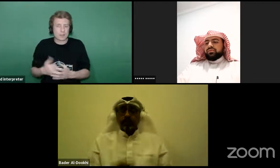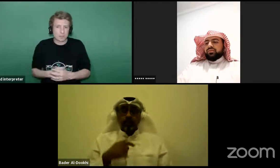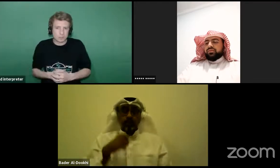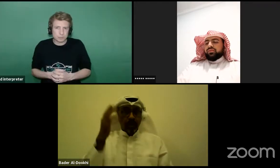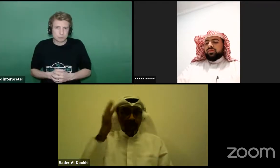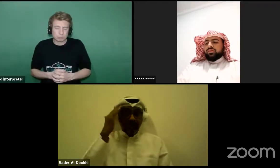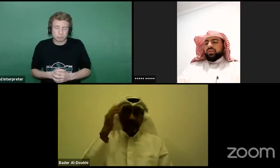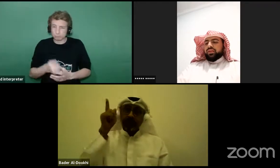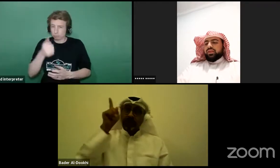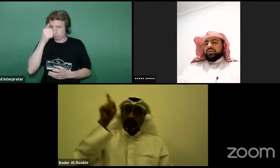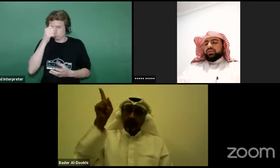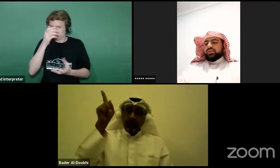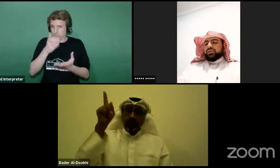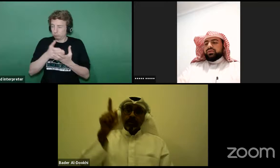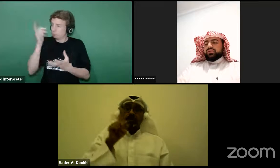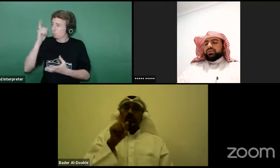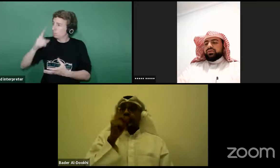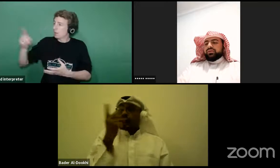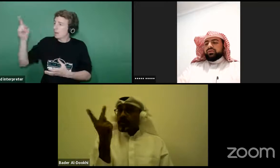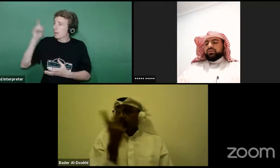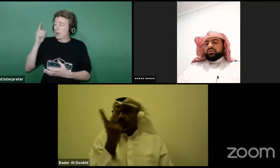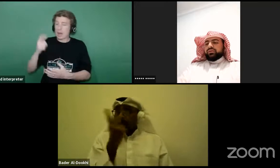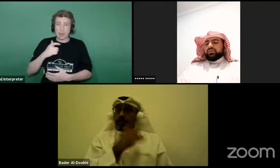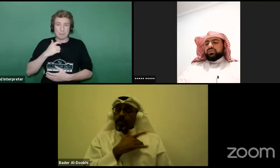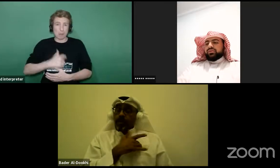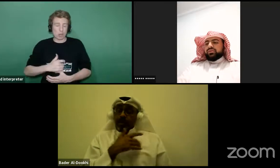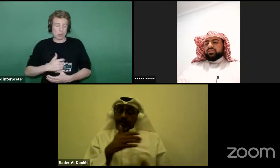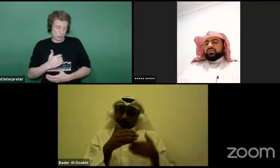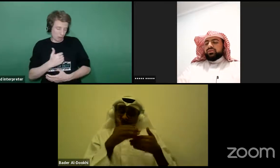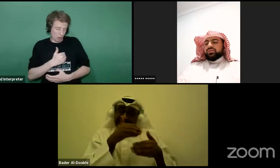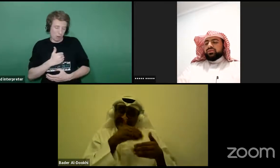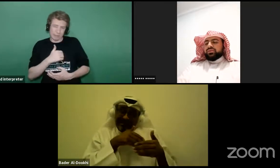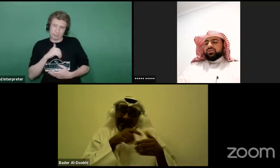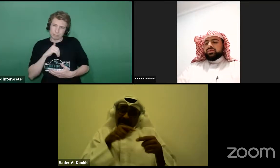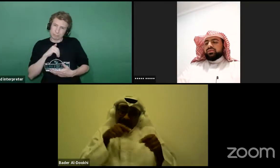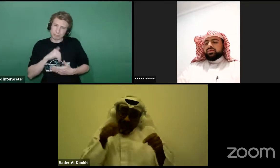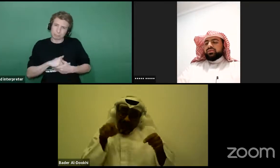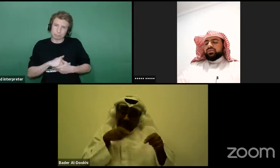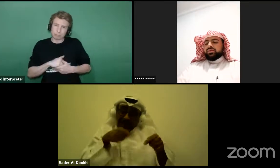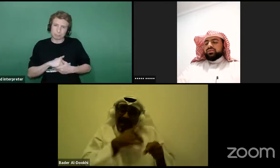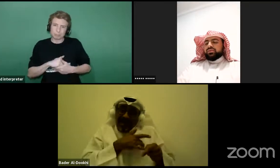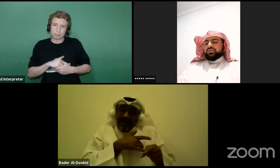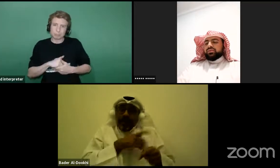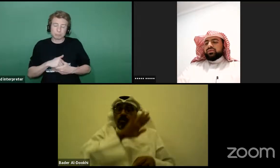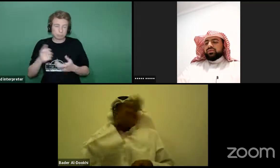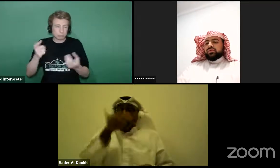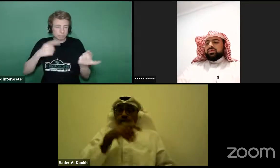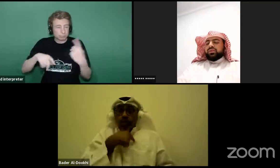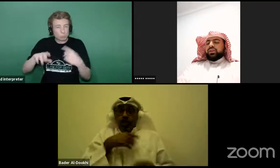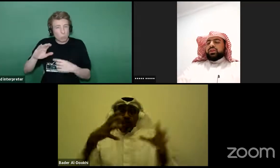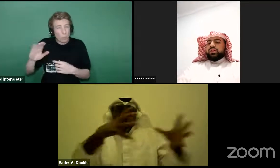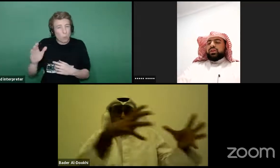in between a person and their heart. And verily to Him you shall all be gathered.